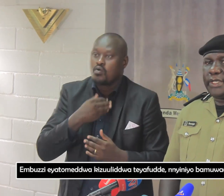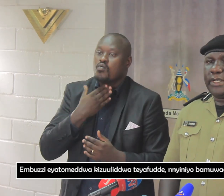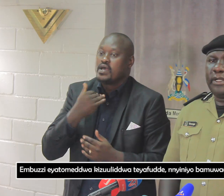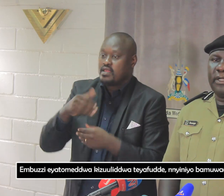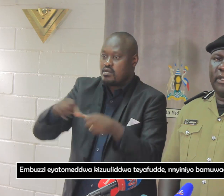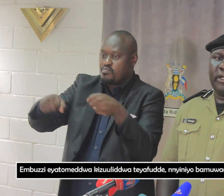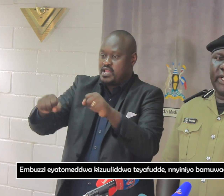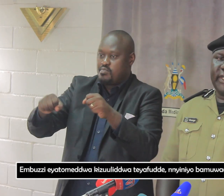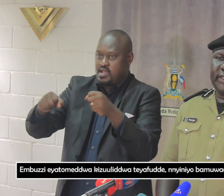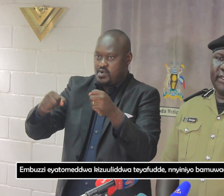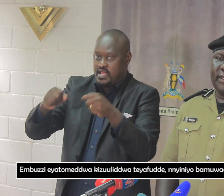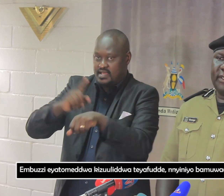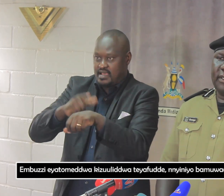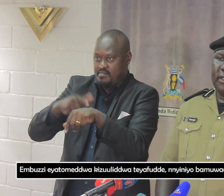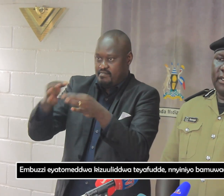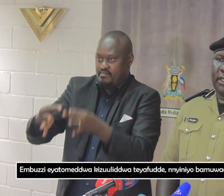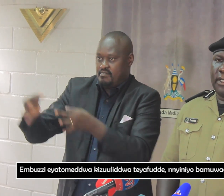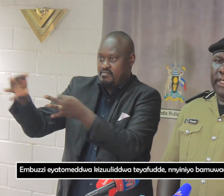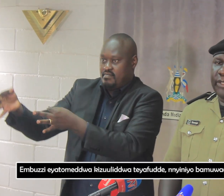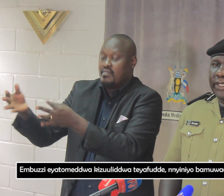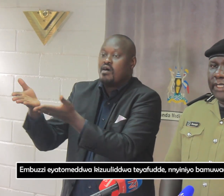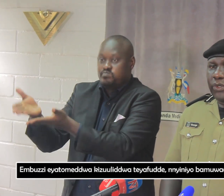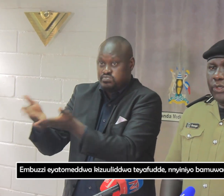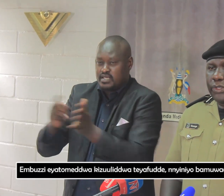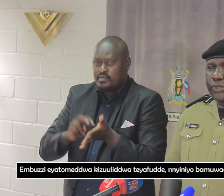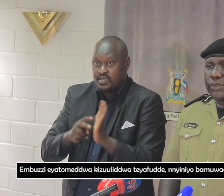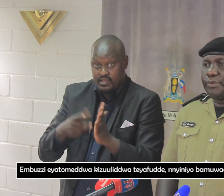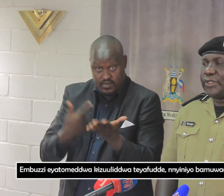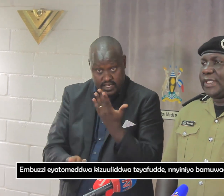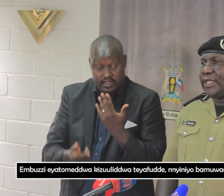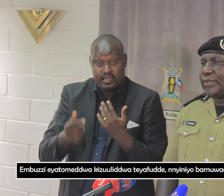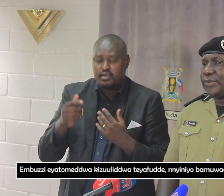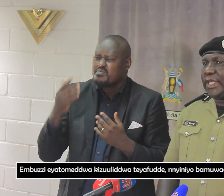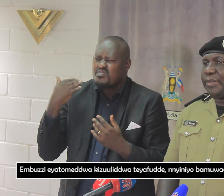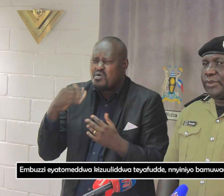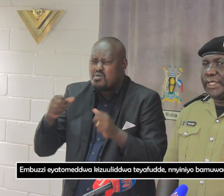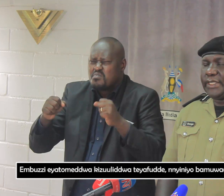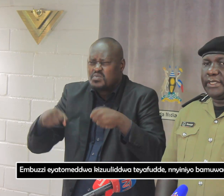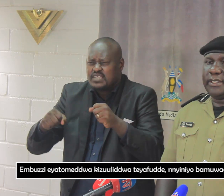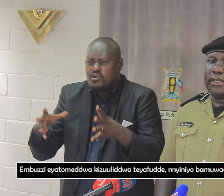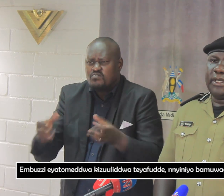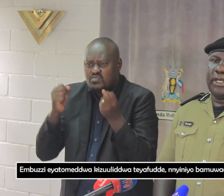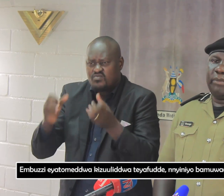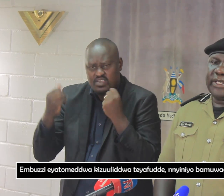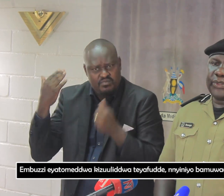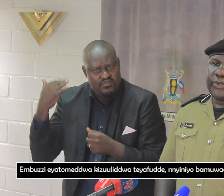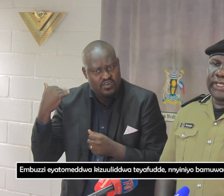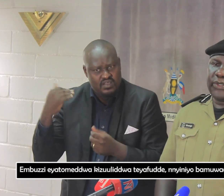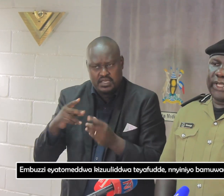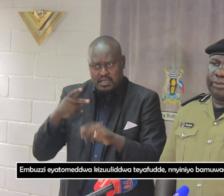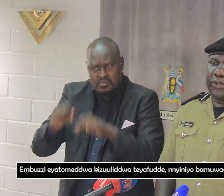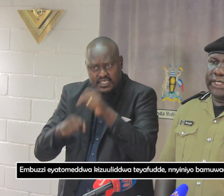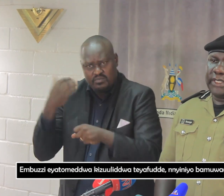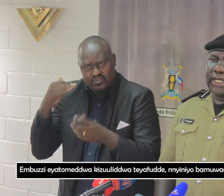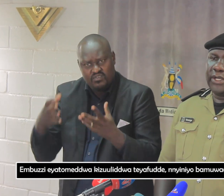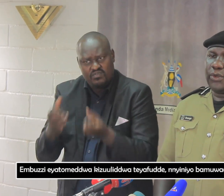border riders. That means that all those whose motorcycles were impounded, bicycles that